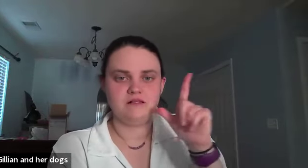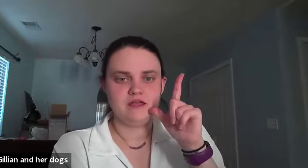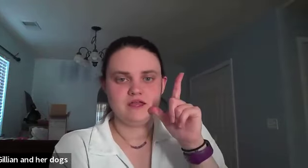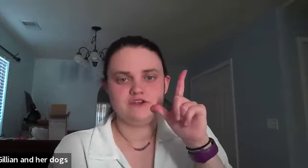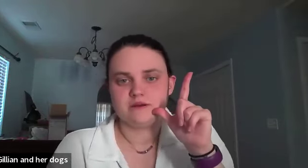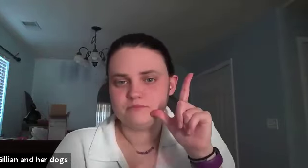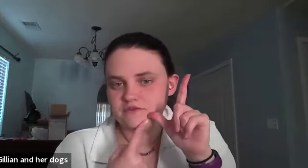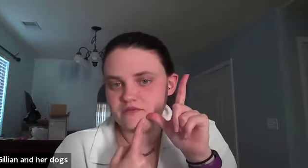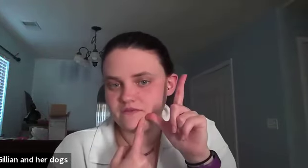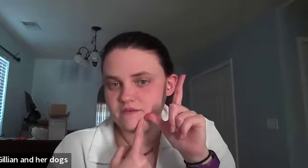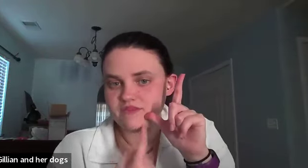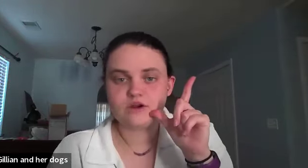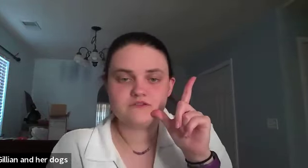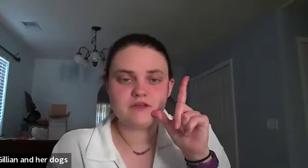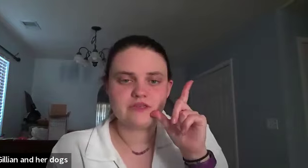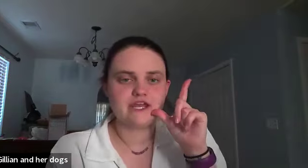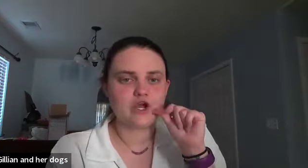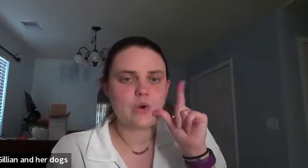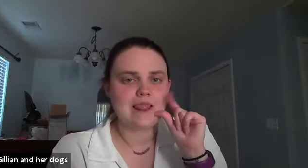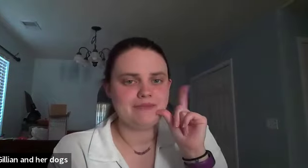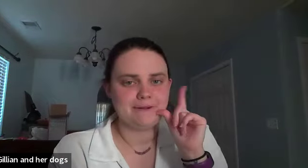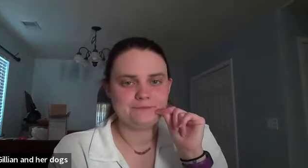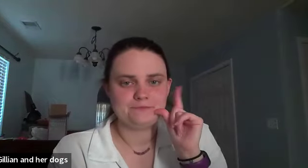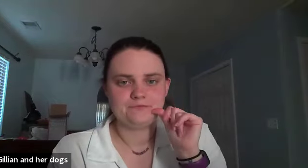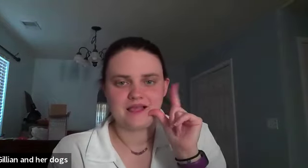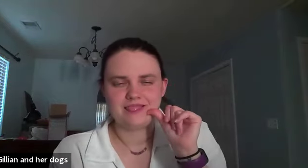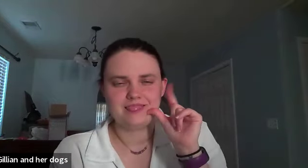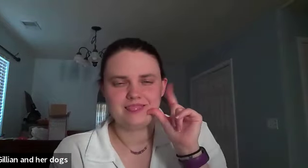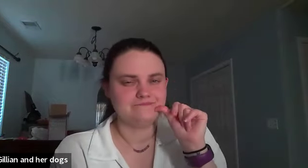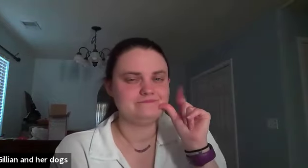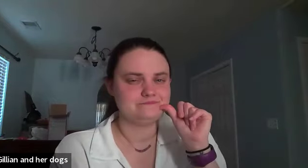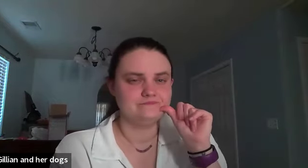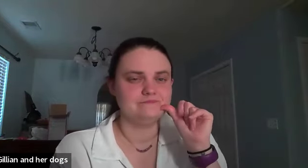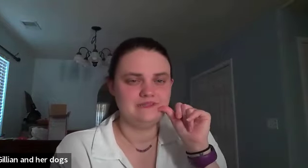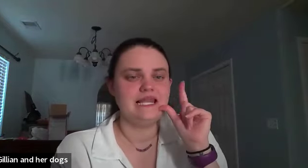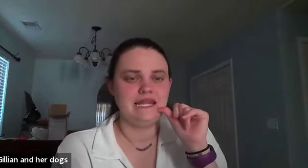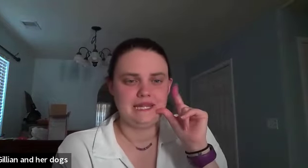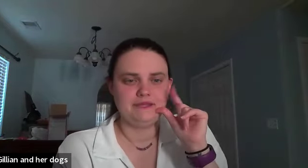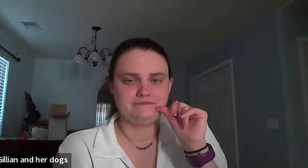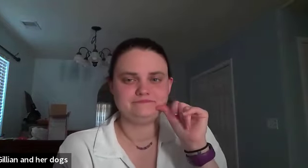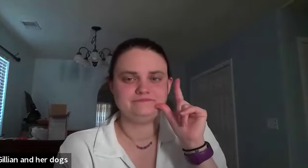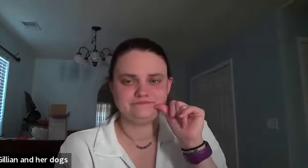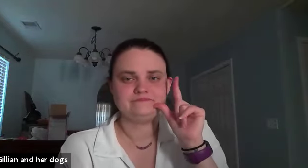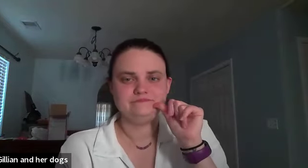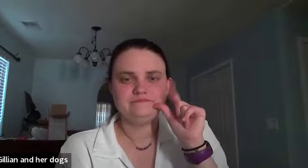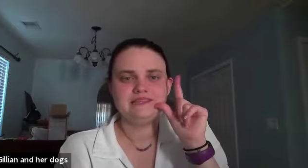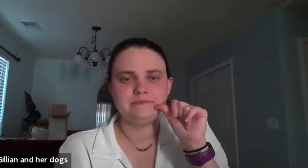L. You're going to put that thumb in the corner of your mouth again and go lemon. Lemon. Lemon.